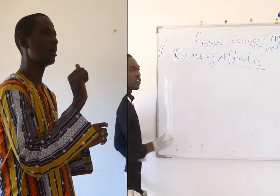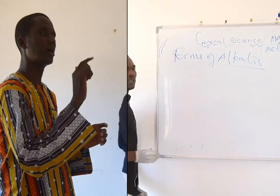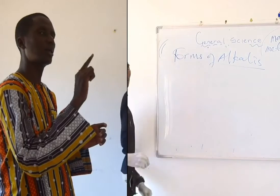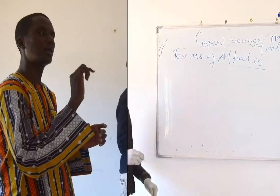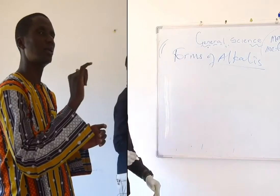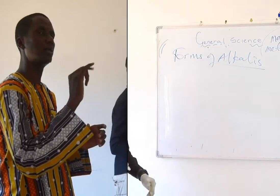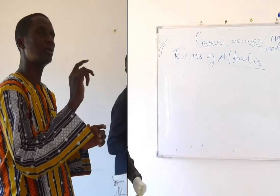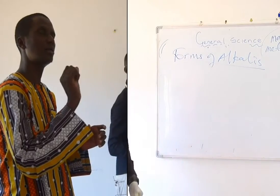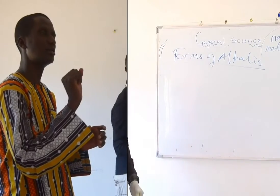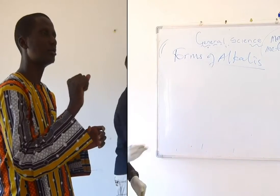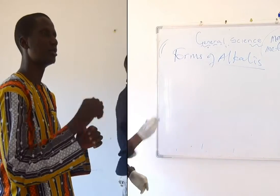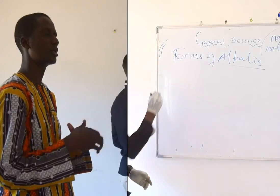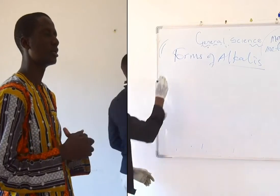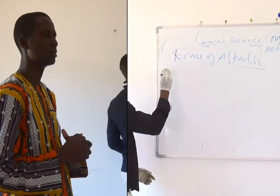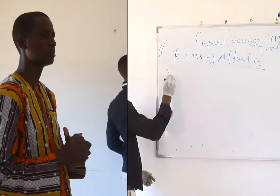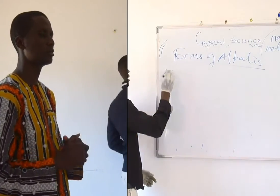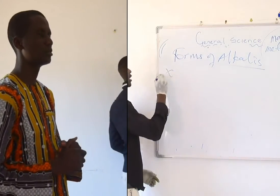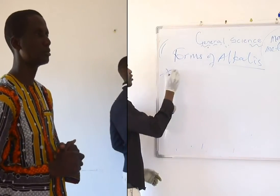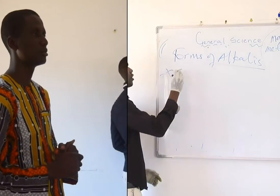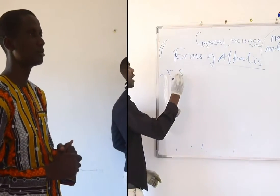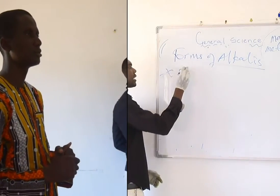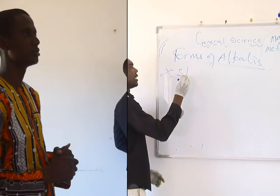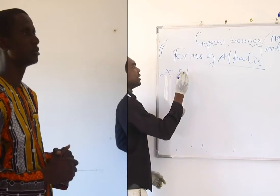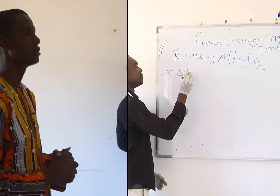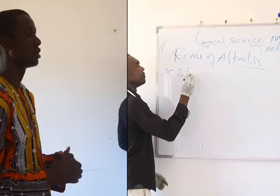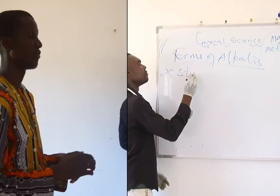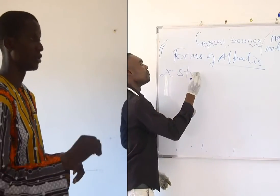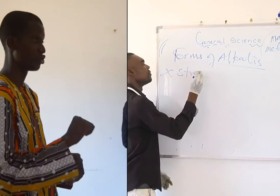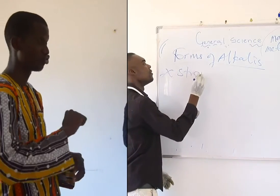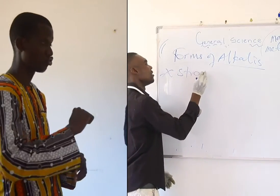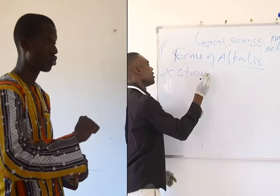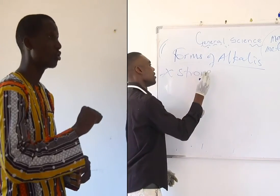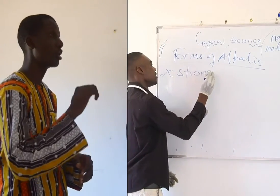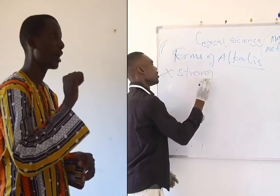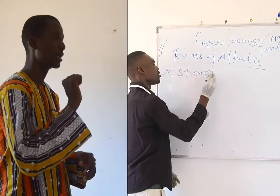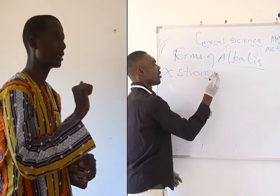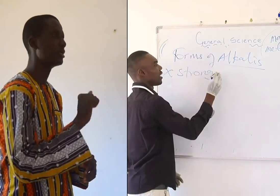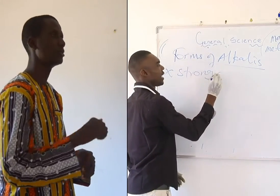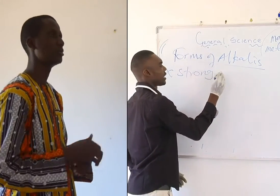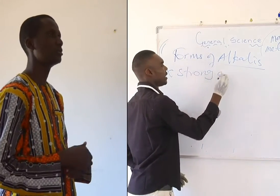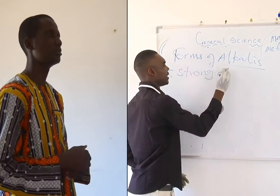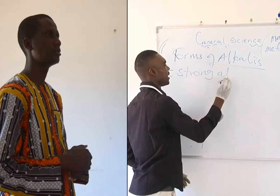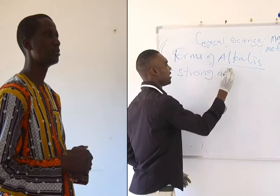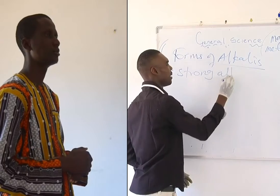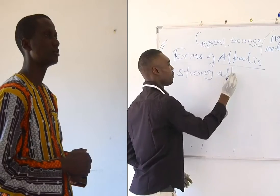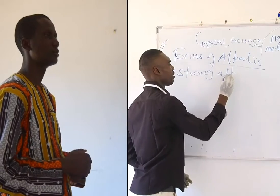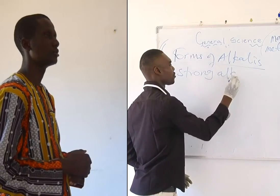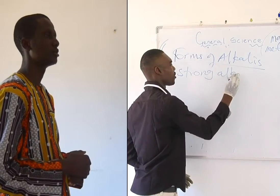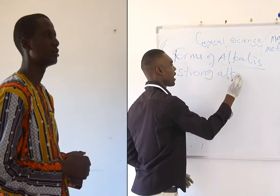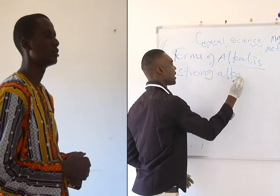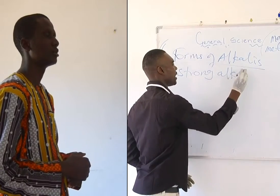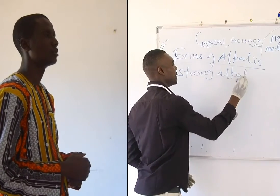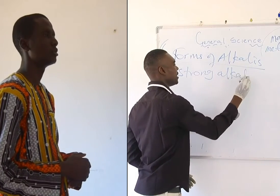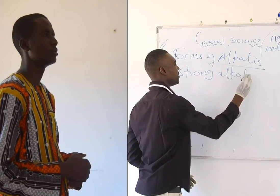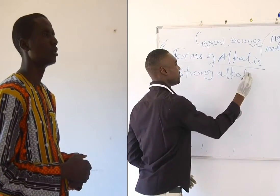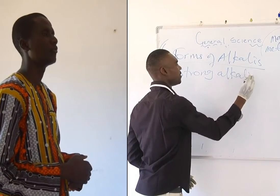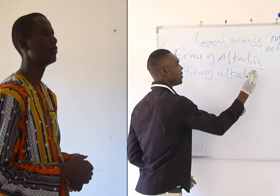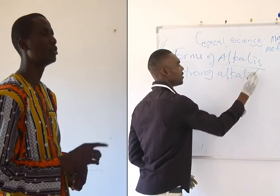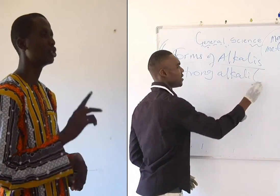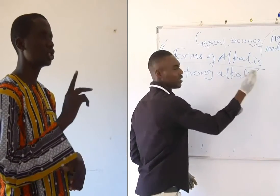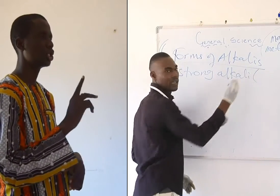They also come in two forms. One is a strong alkali. Strong alkali. An example of strong